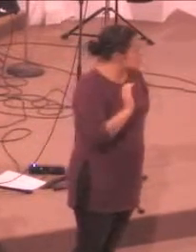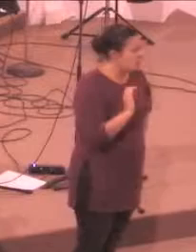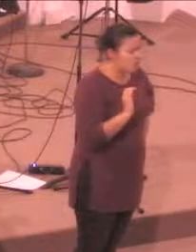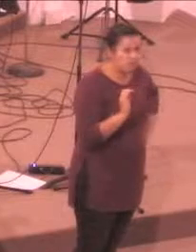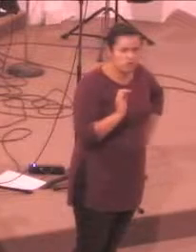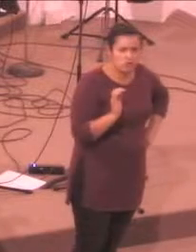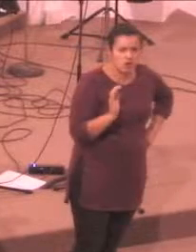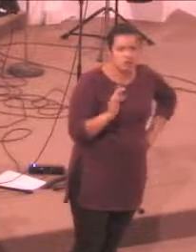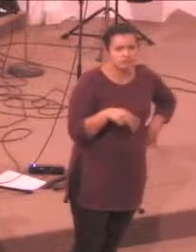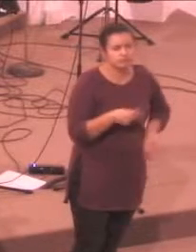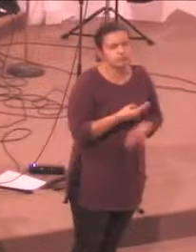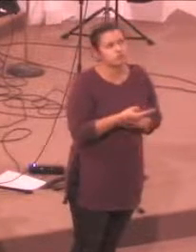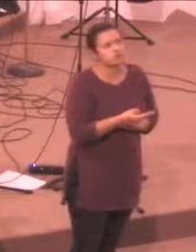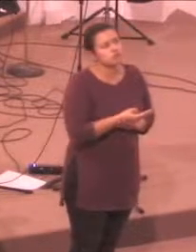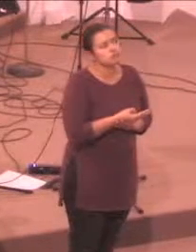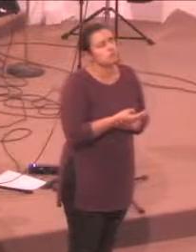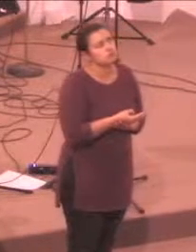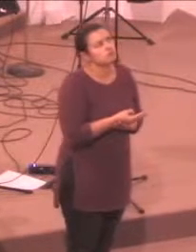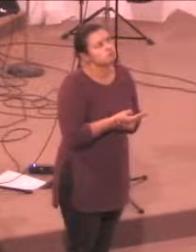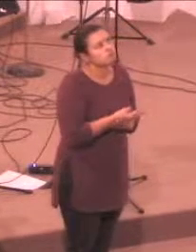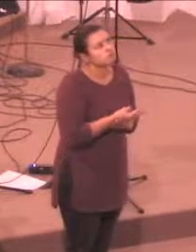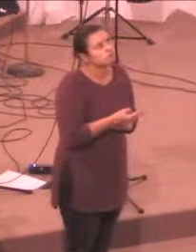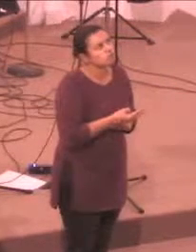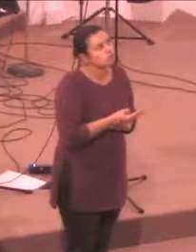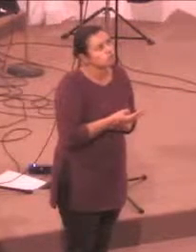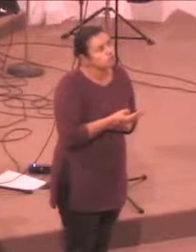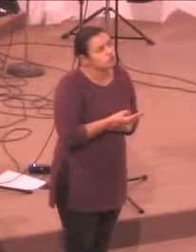Lay back down in bed.